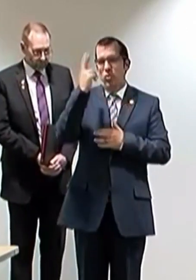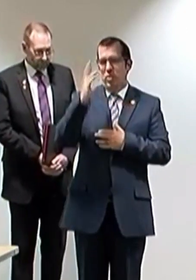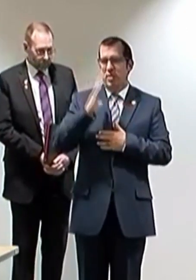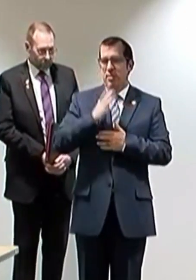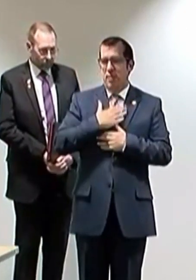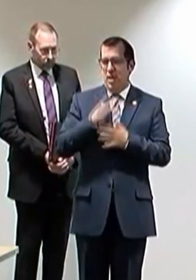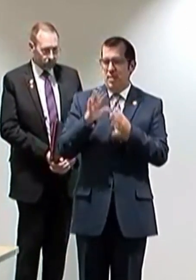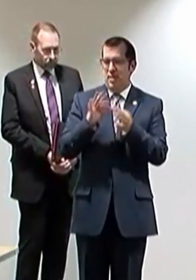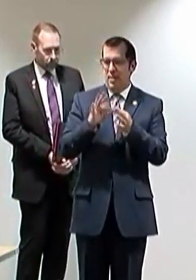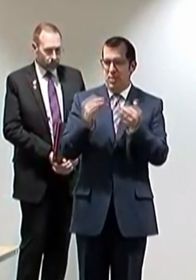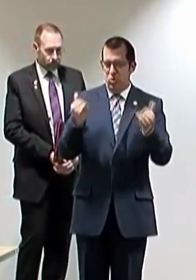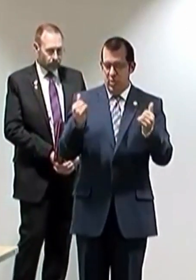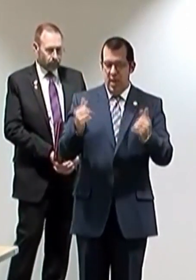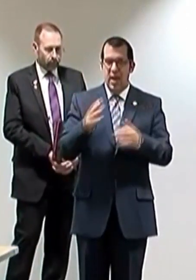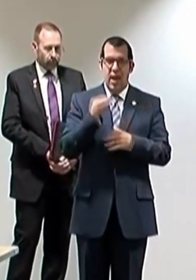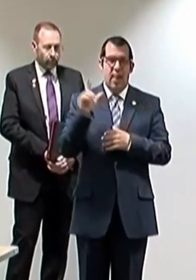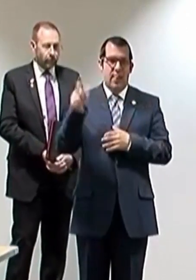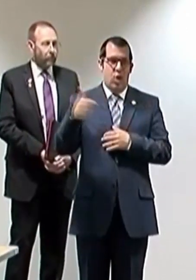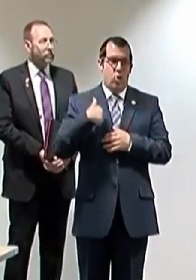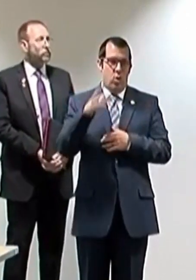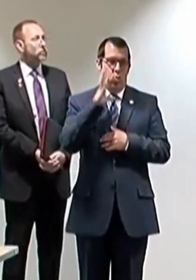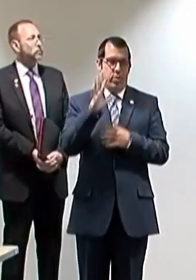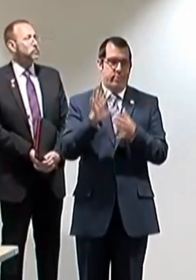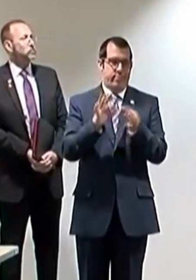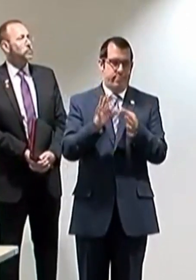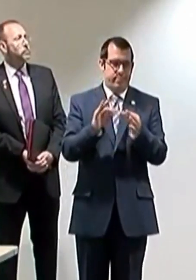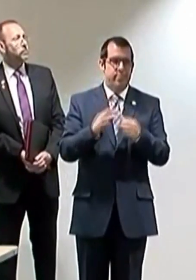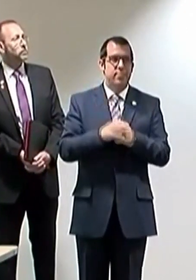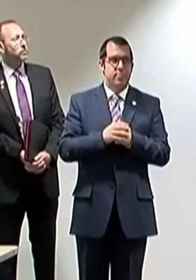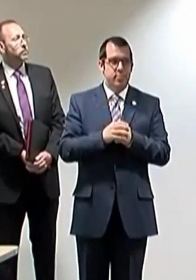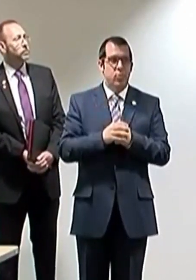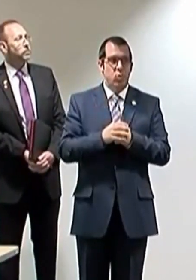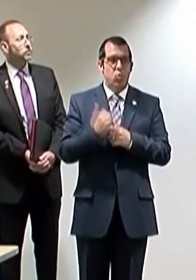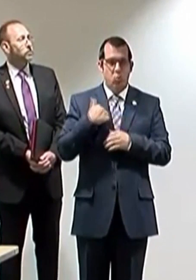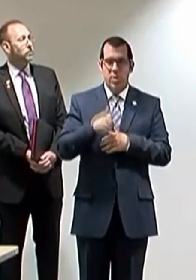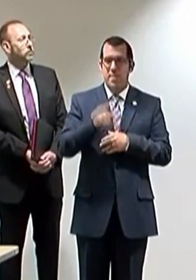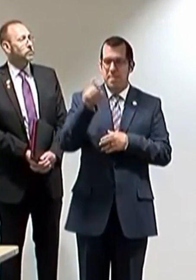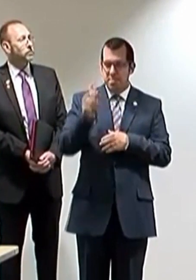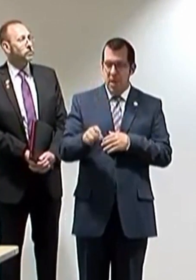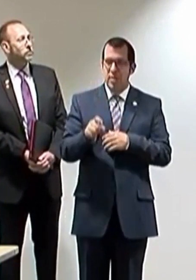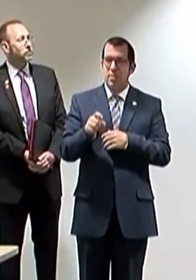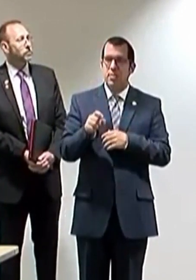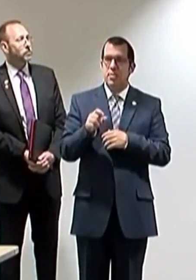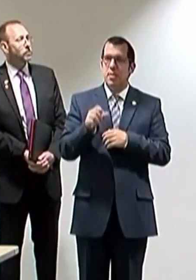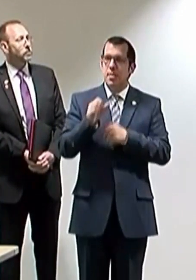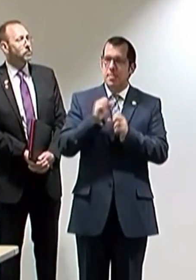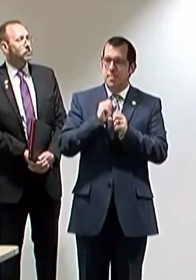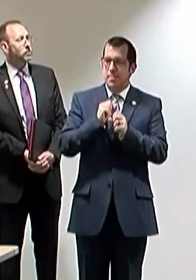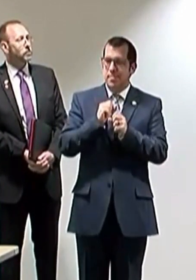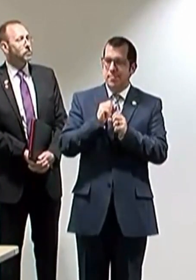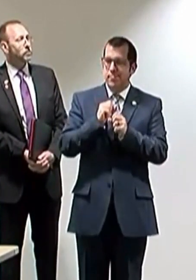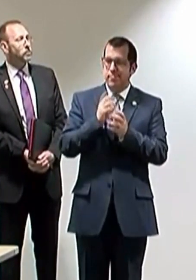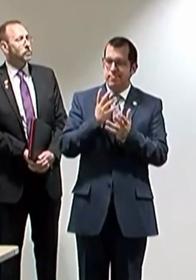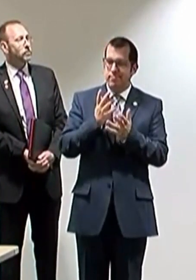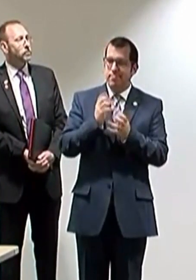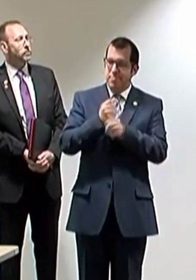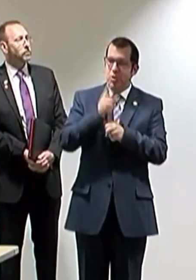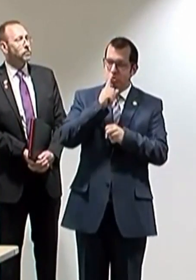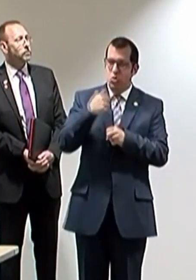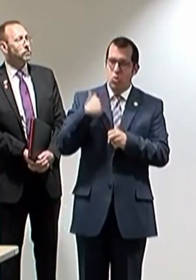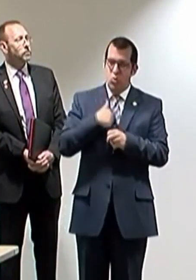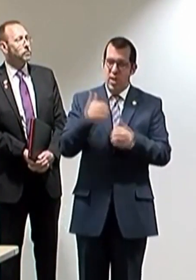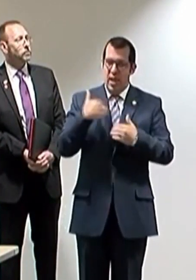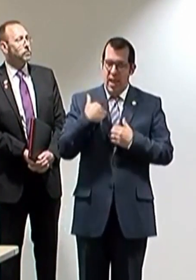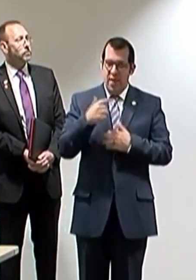statement today and statements later, is that we've got to make sure that we have the law